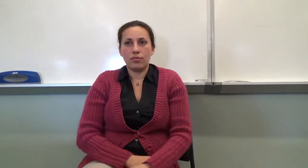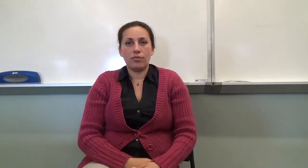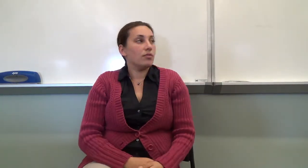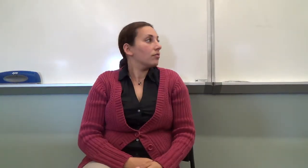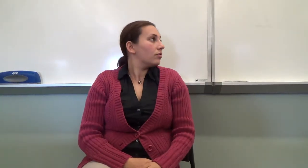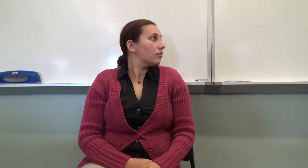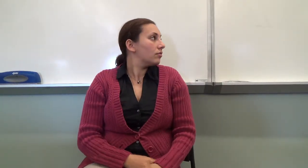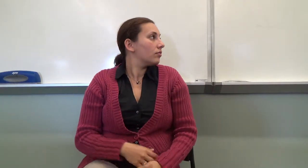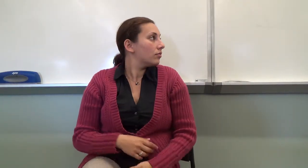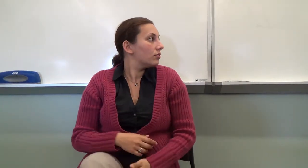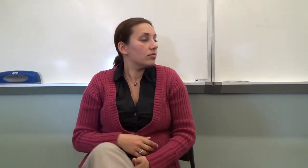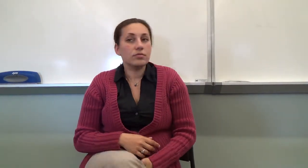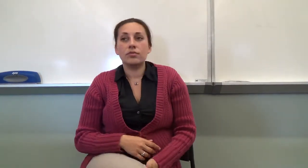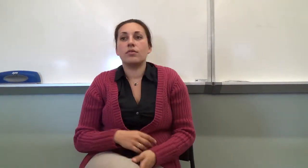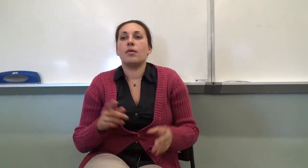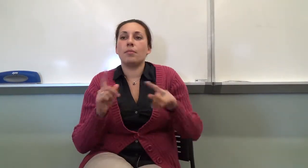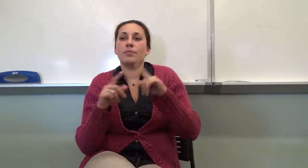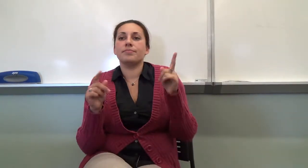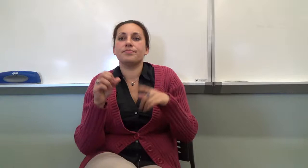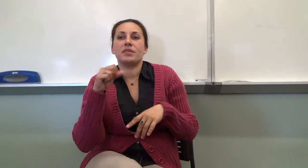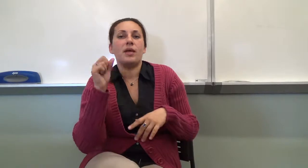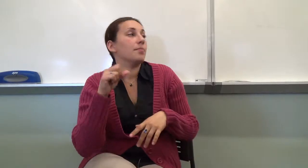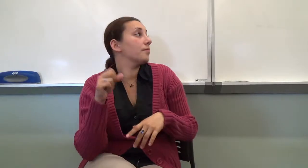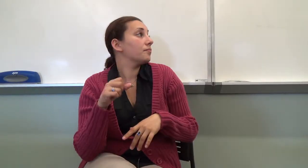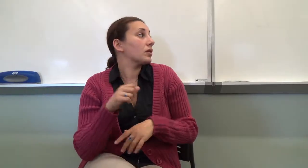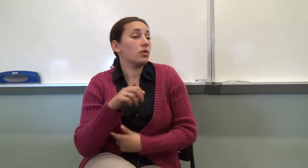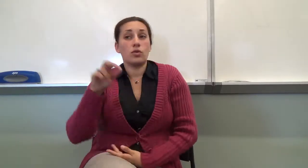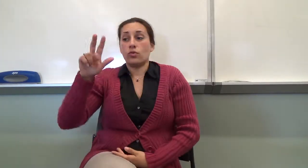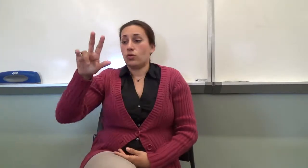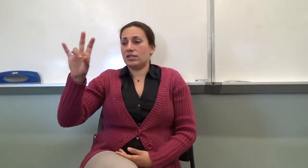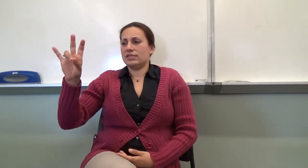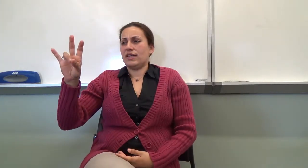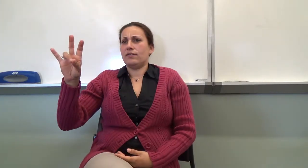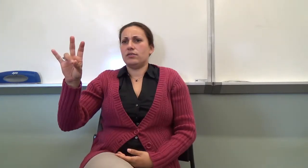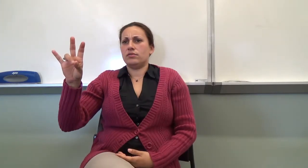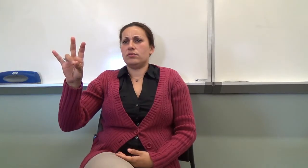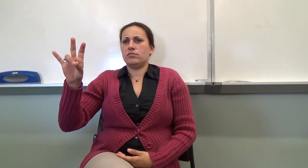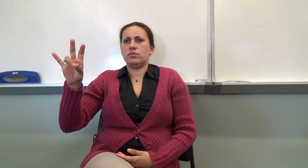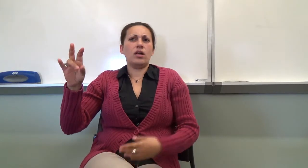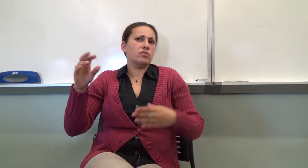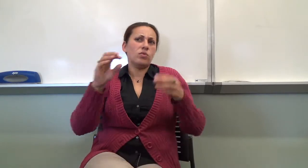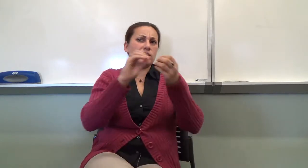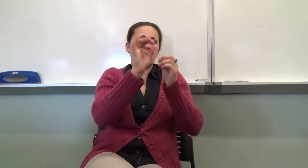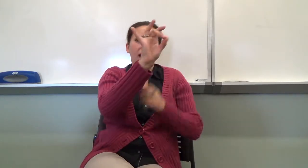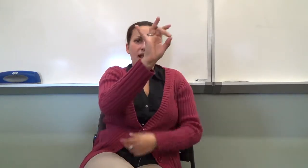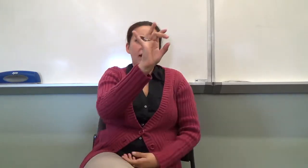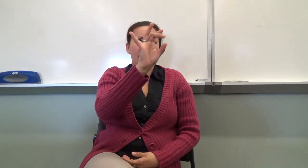Okay. If this is 37, what's 8? 37. It was the vertical, that's